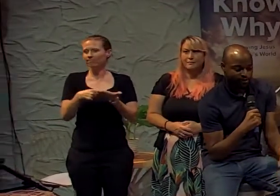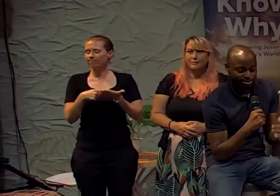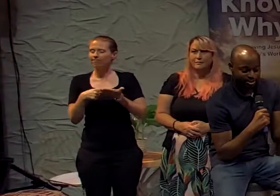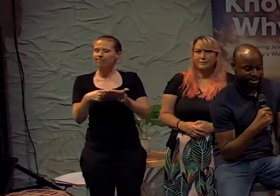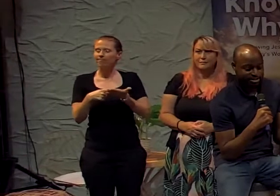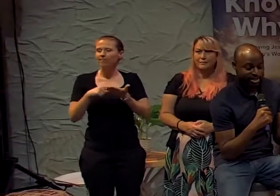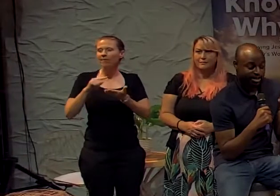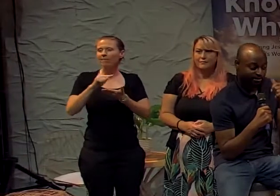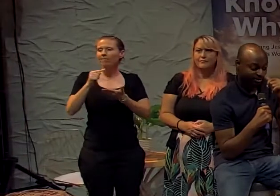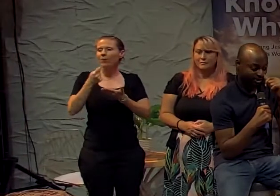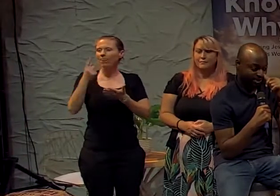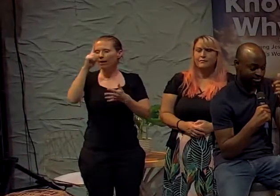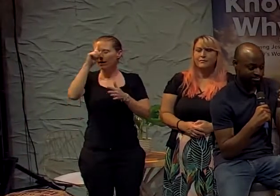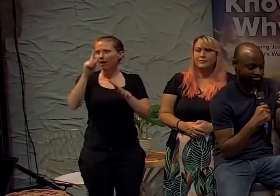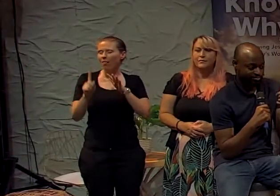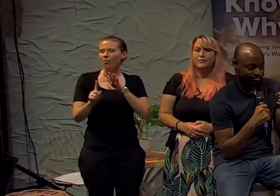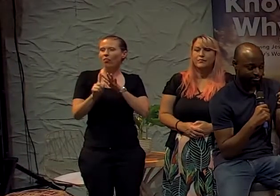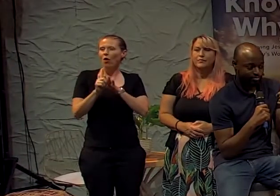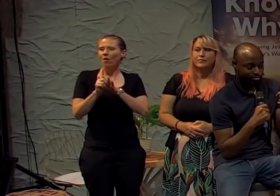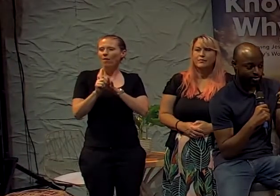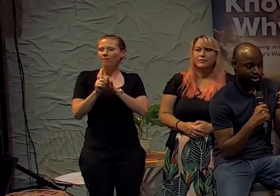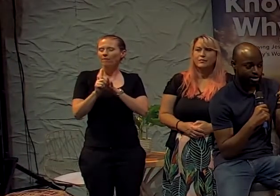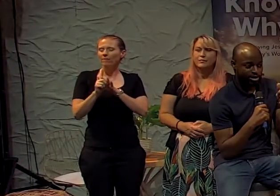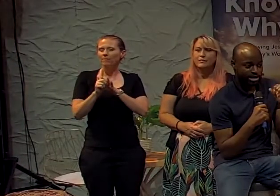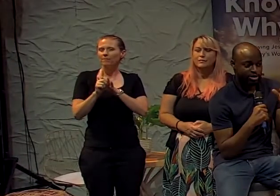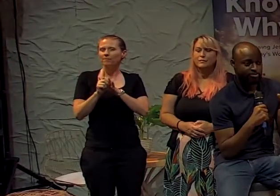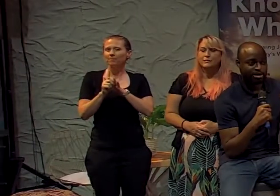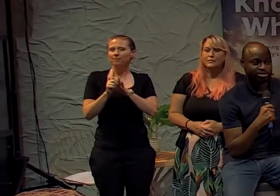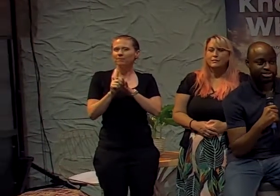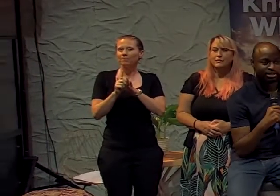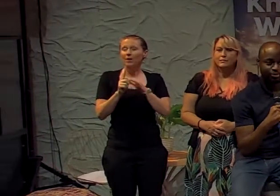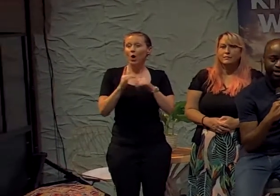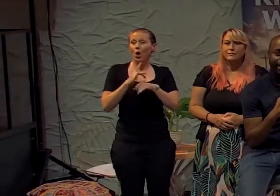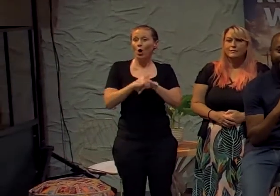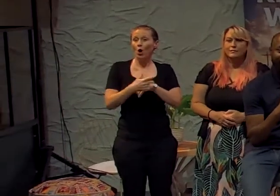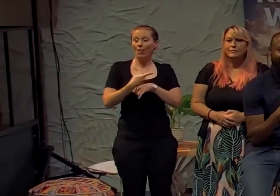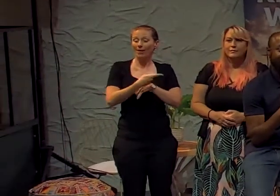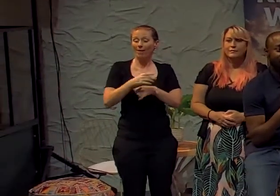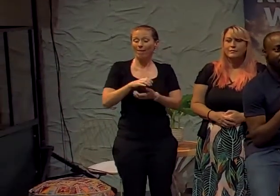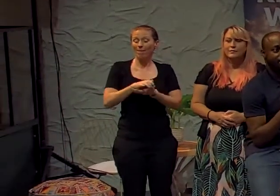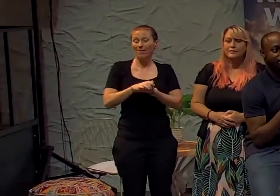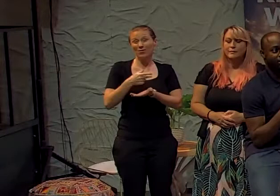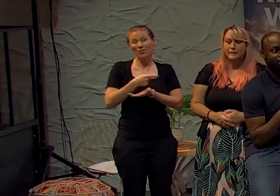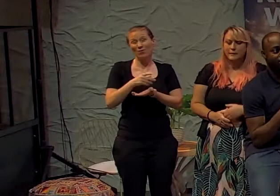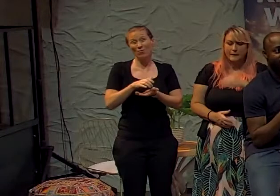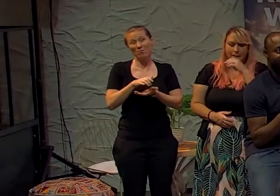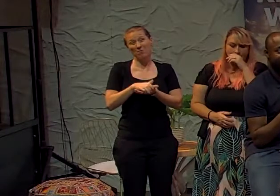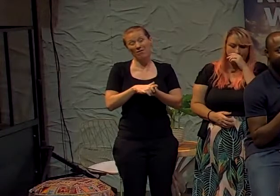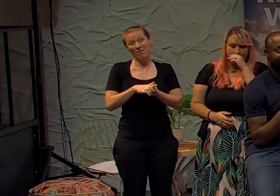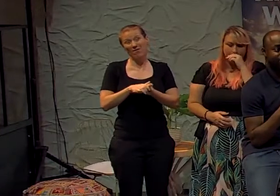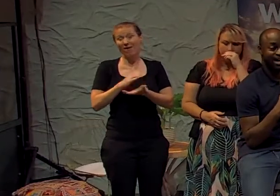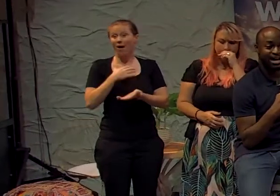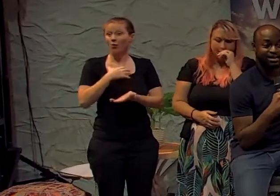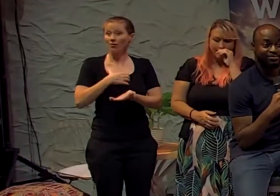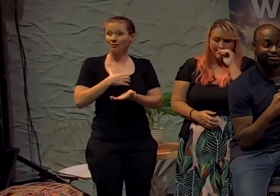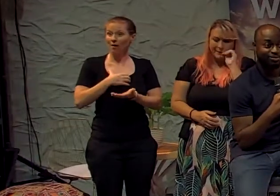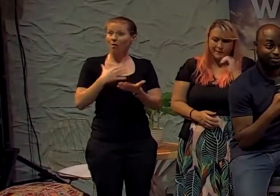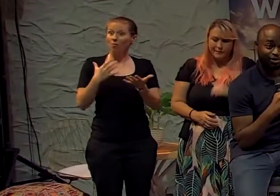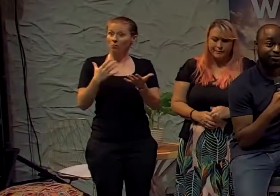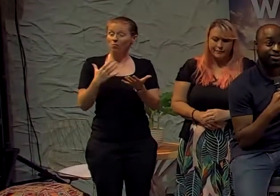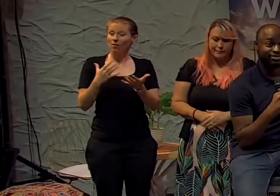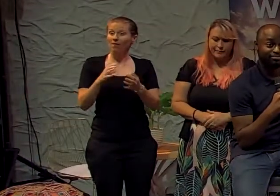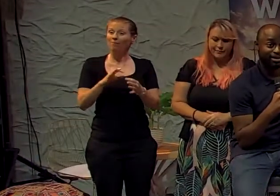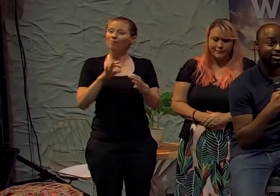the first thing that I thought of was that early on in our marriage, I think when we got married, our desire was to have